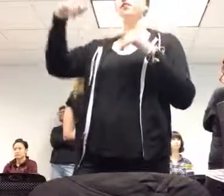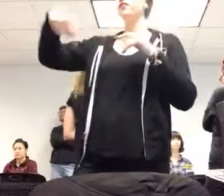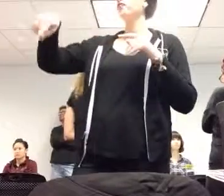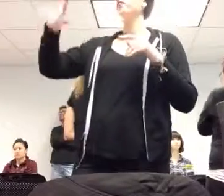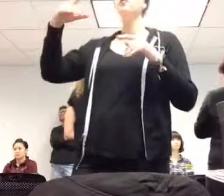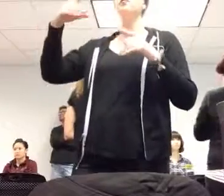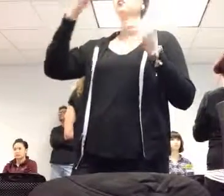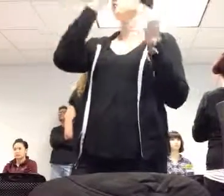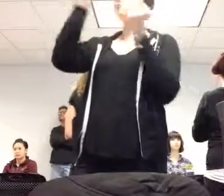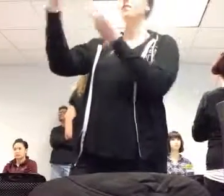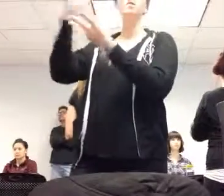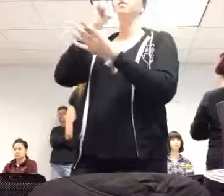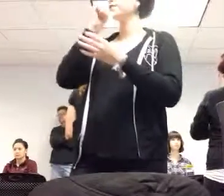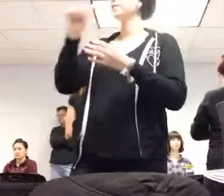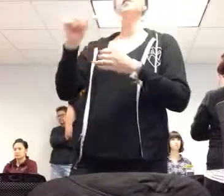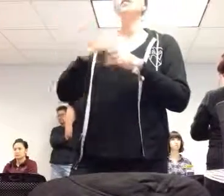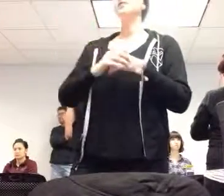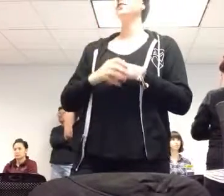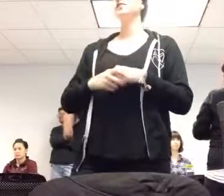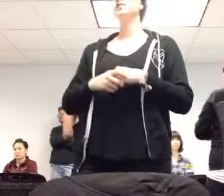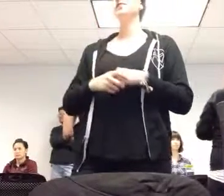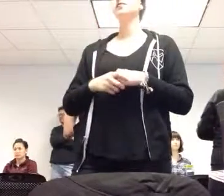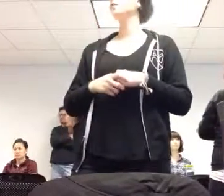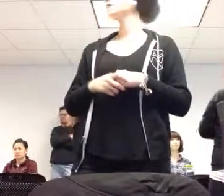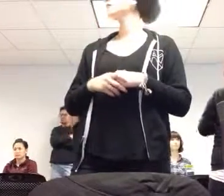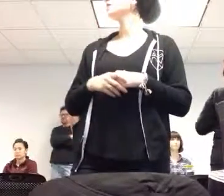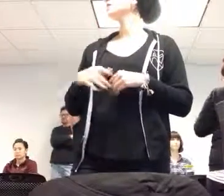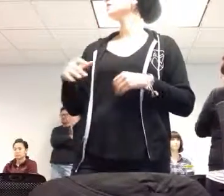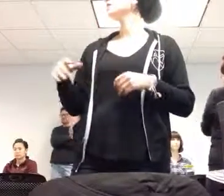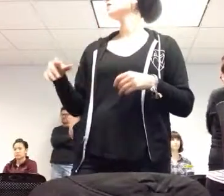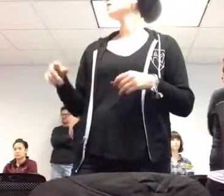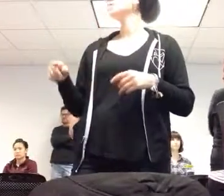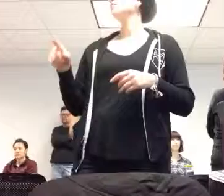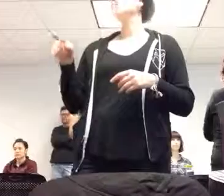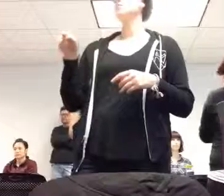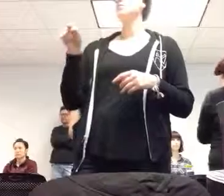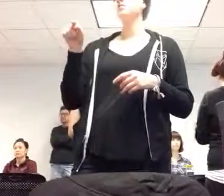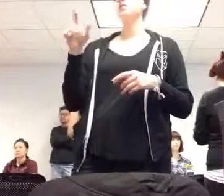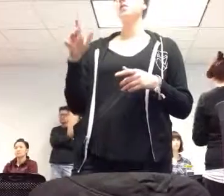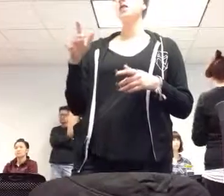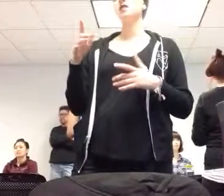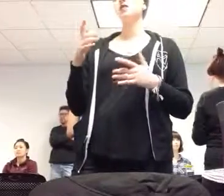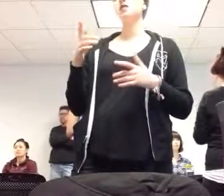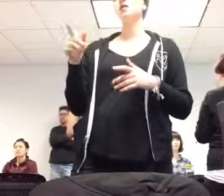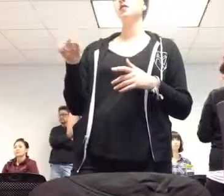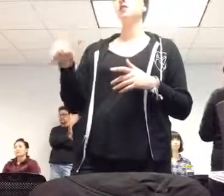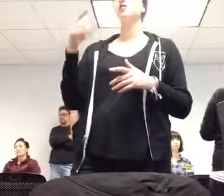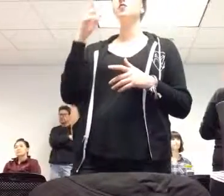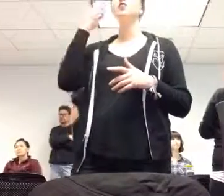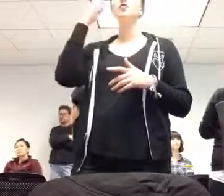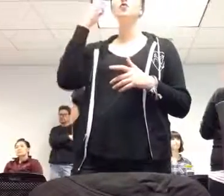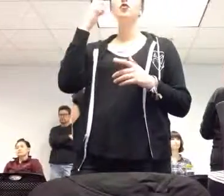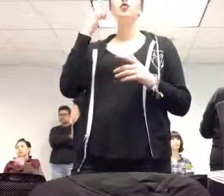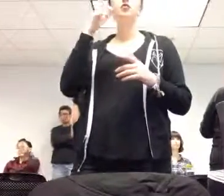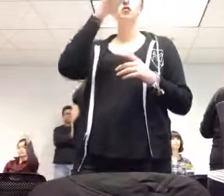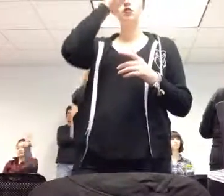want to stop at Germany. He realized that the Soviet Union was going to be our opponent after World War II, and he would have